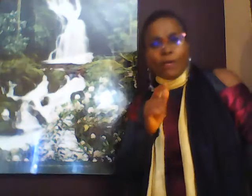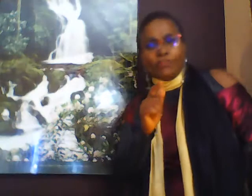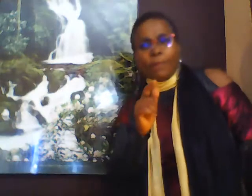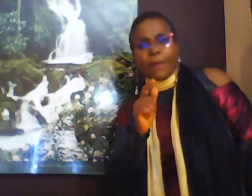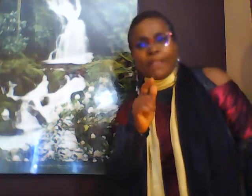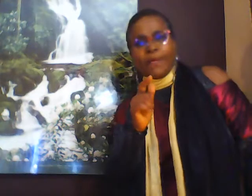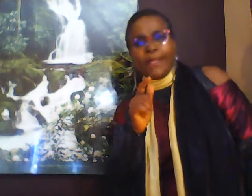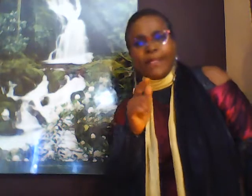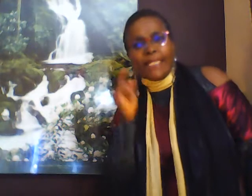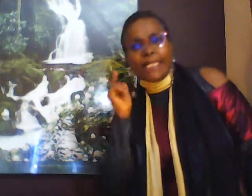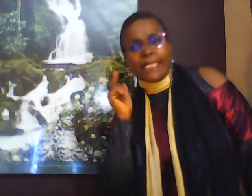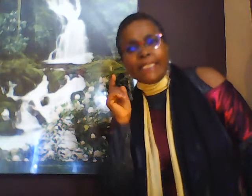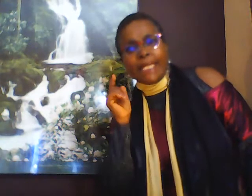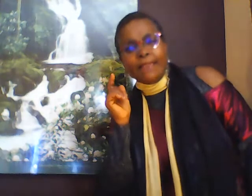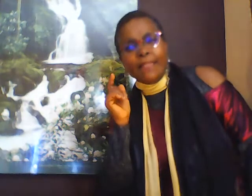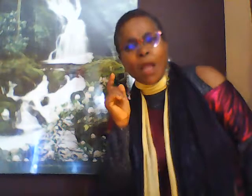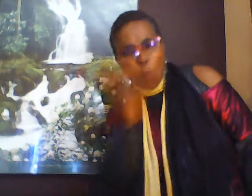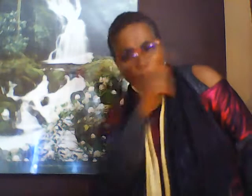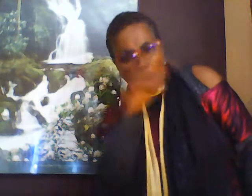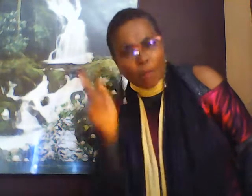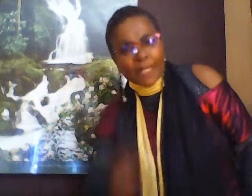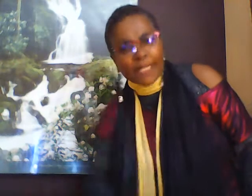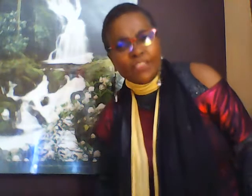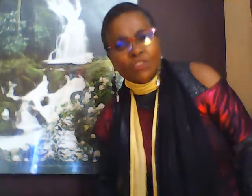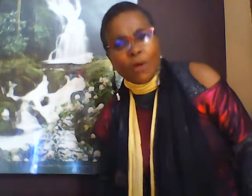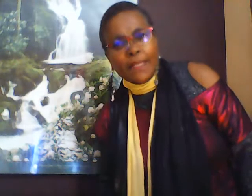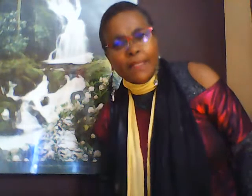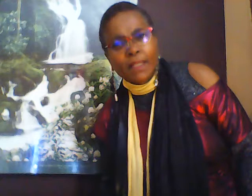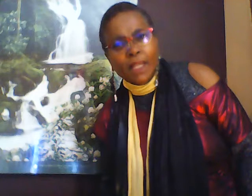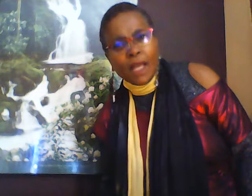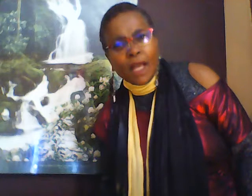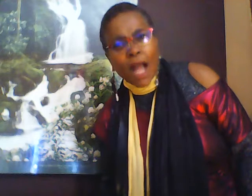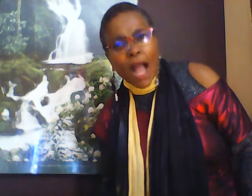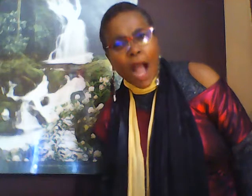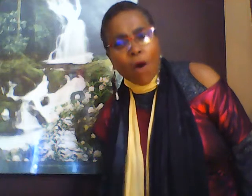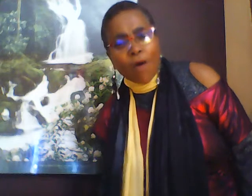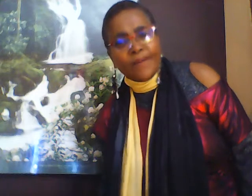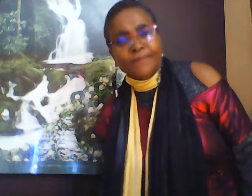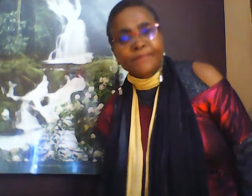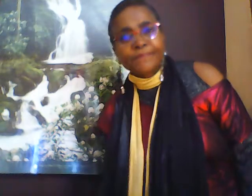Coagulation pathway increasing, more bleeding is coming. How?